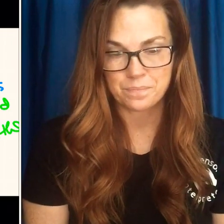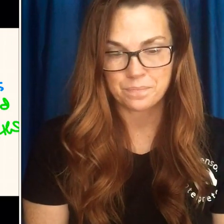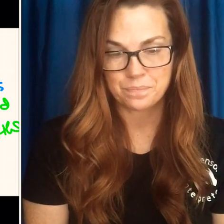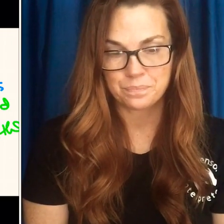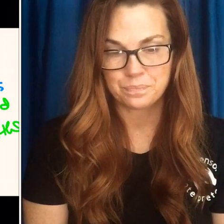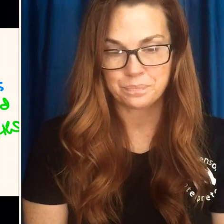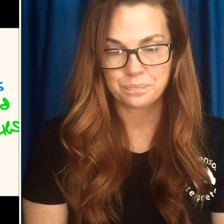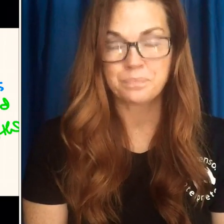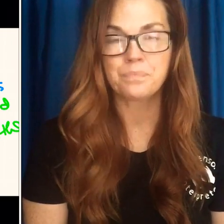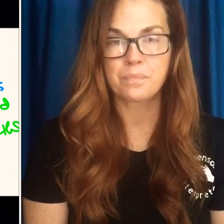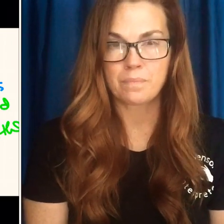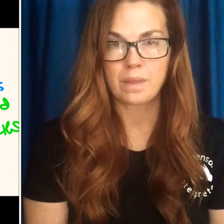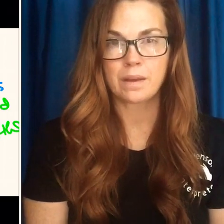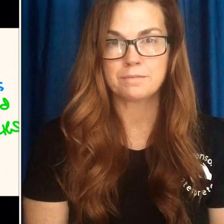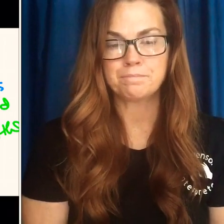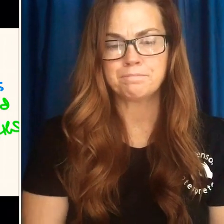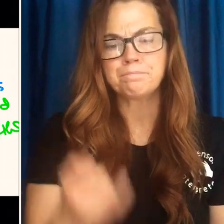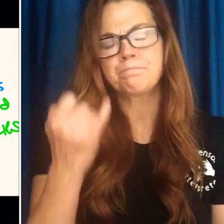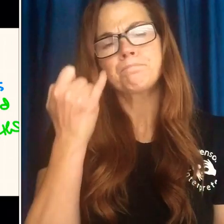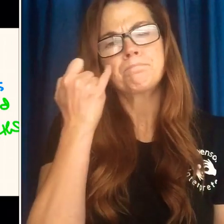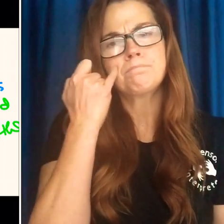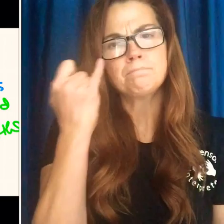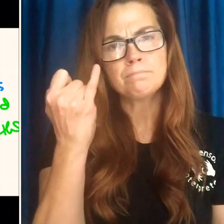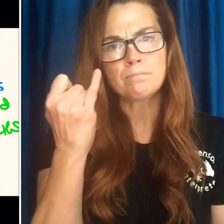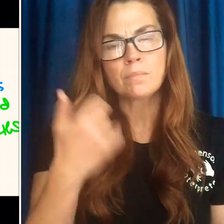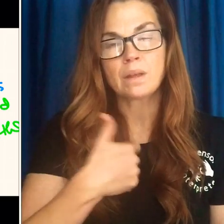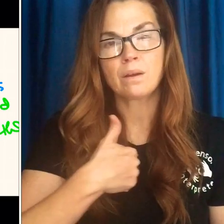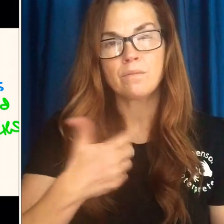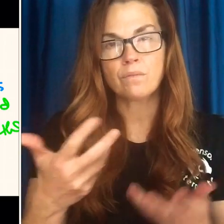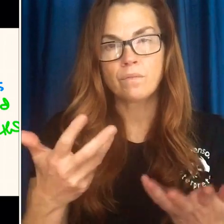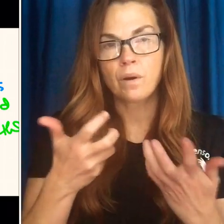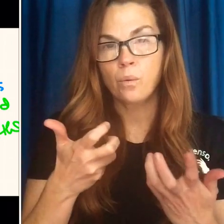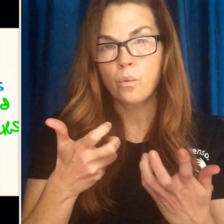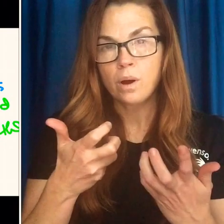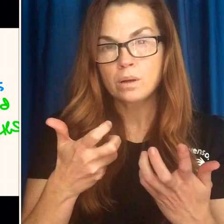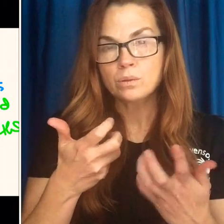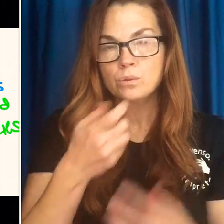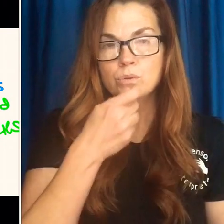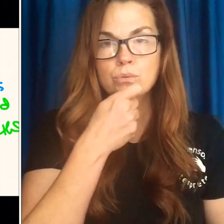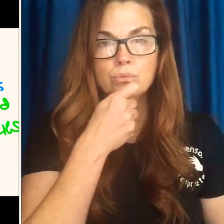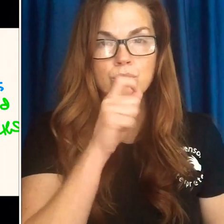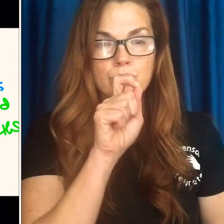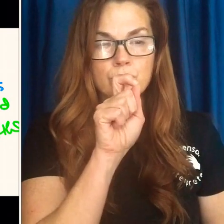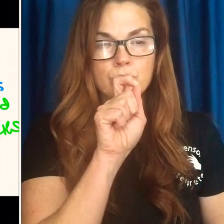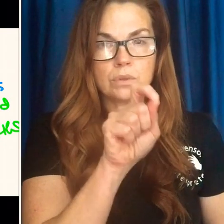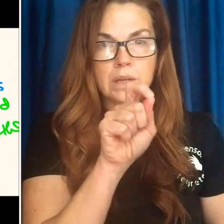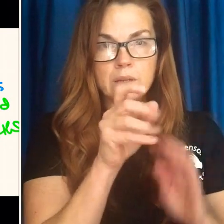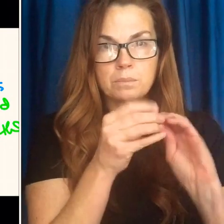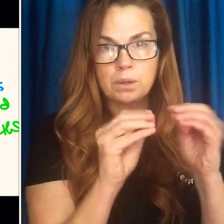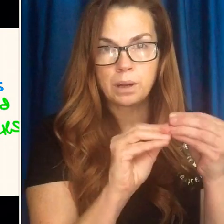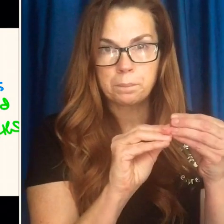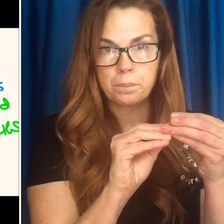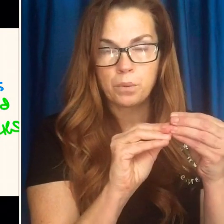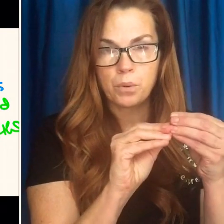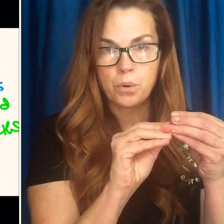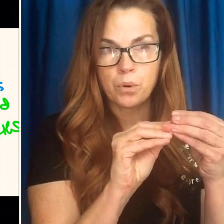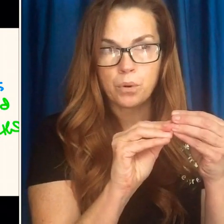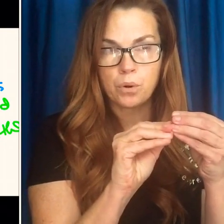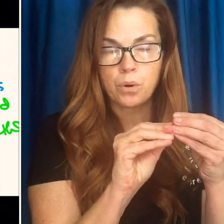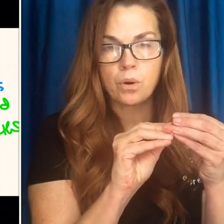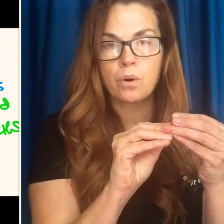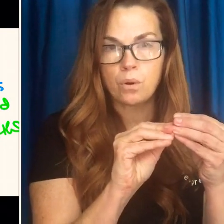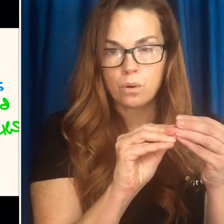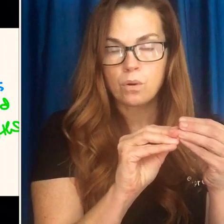When I want to write my decimals as equivalent